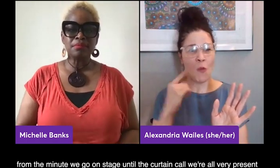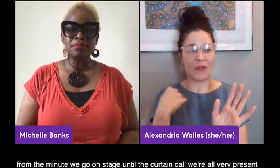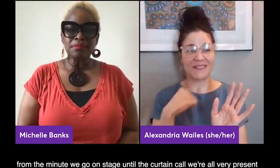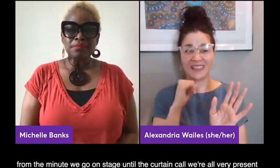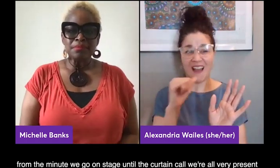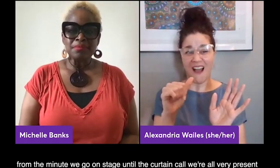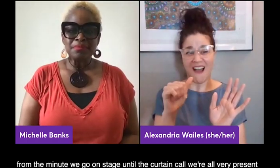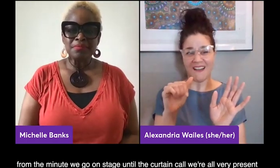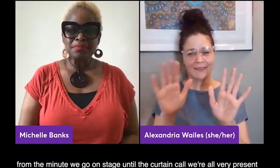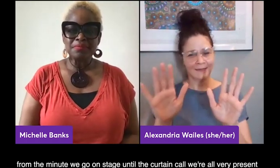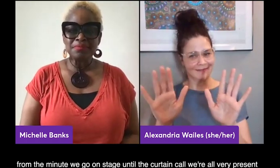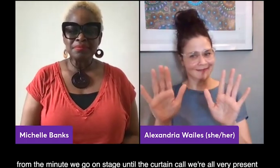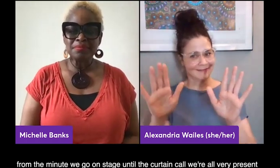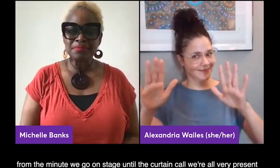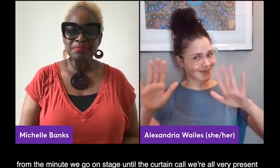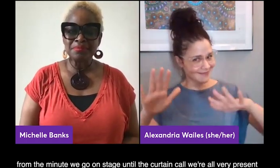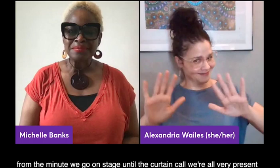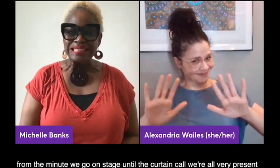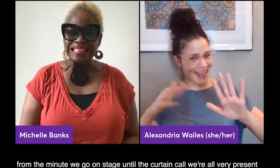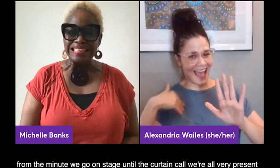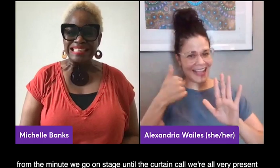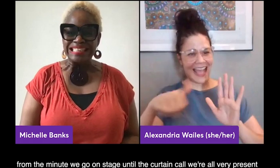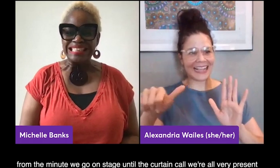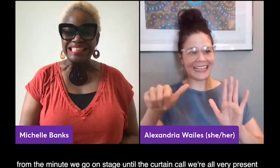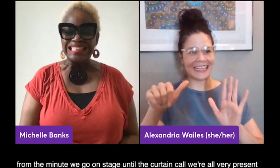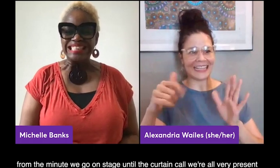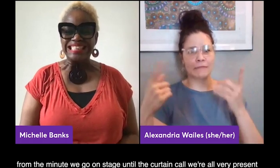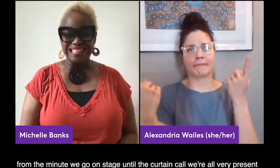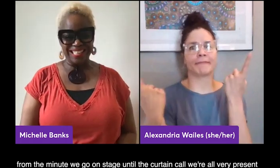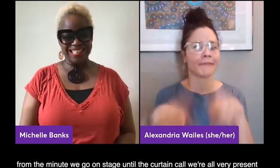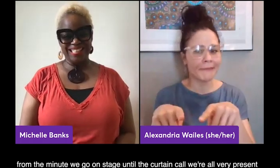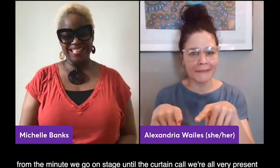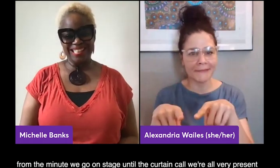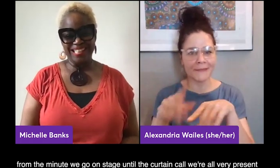major incidents on stage at all.